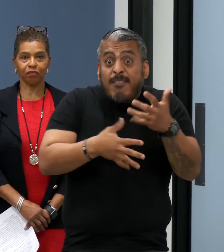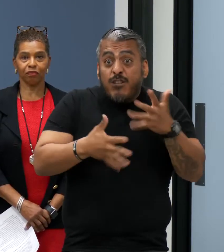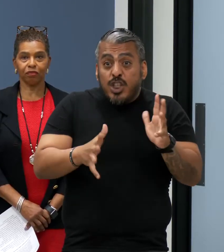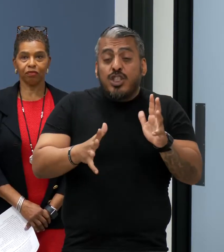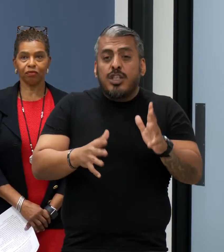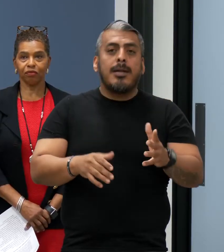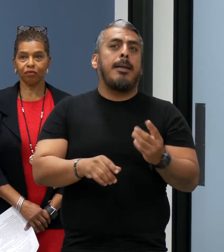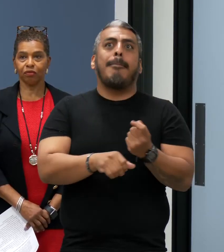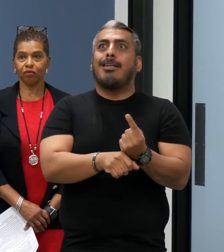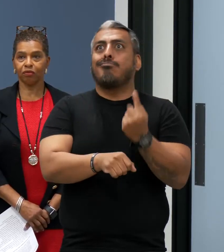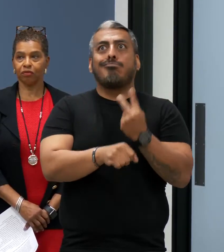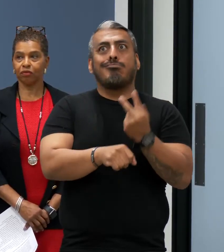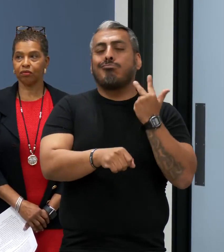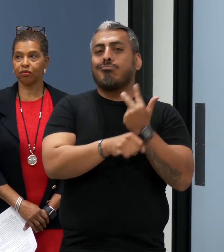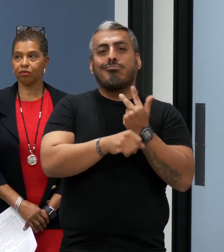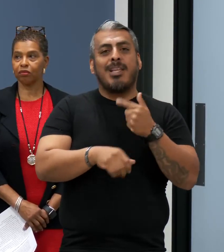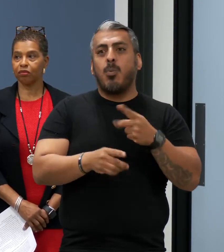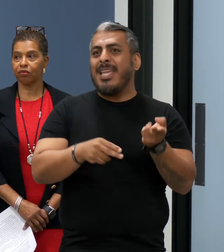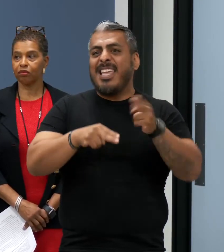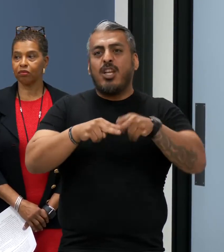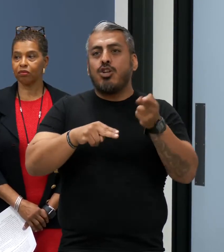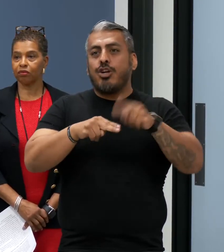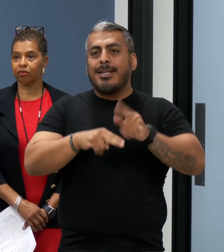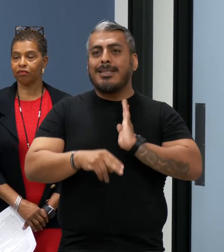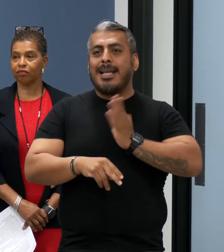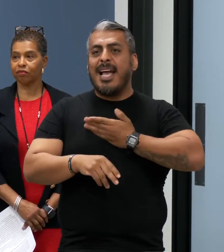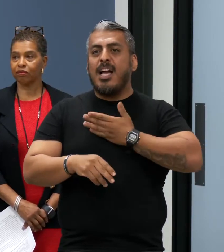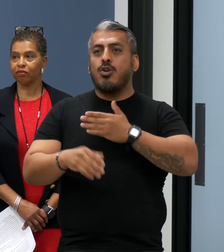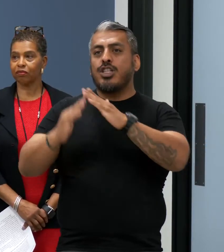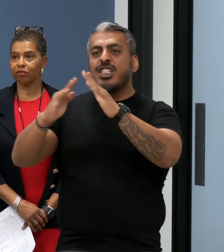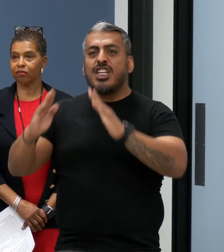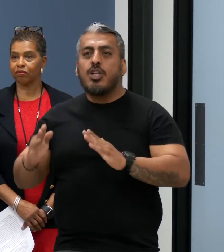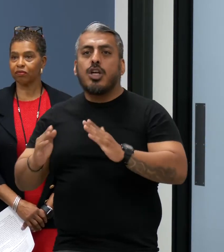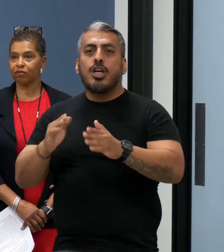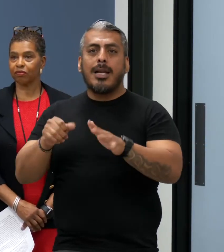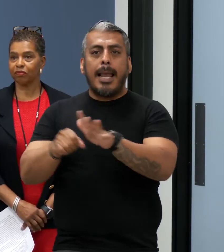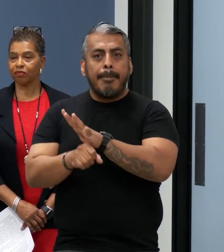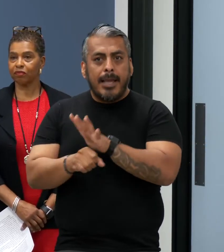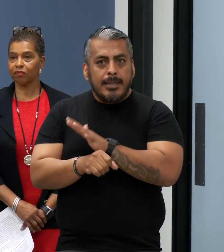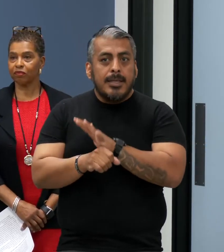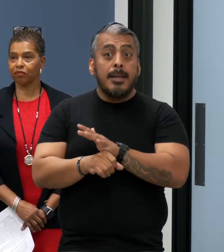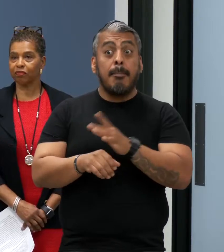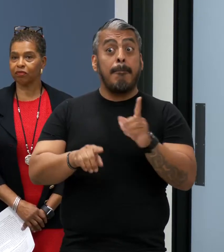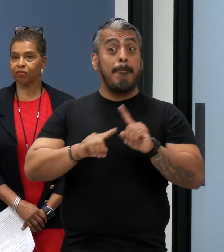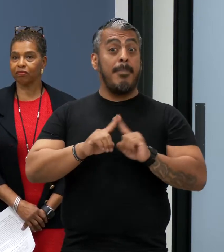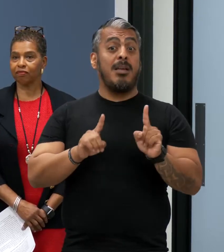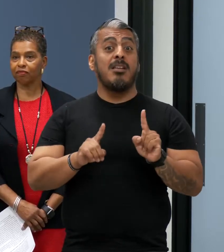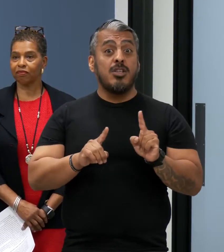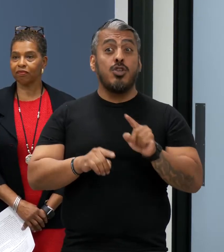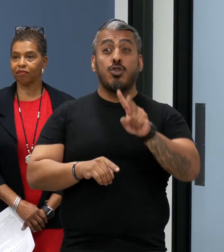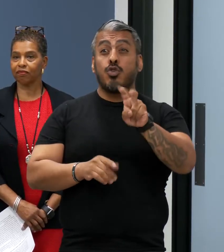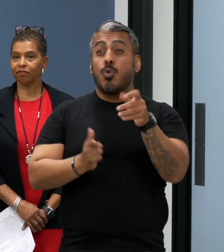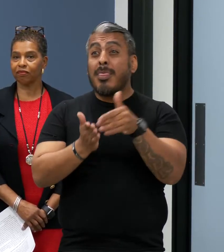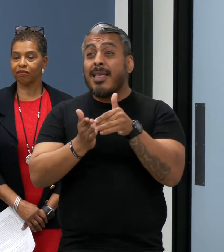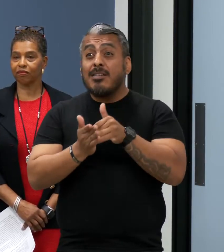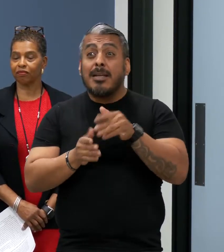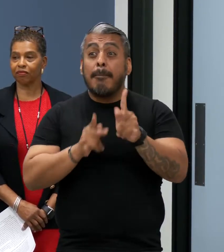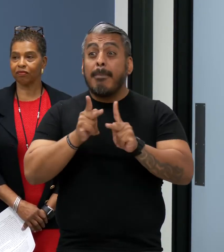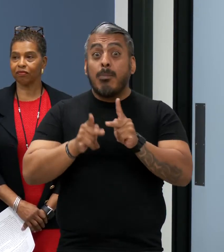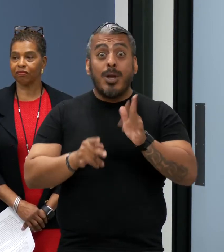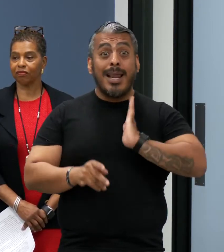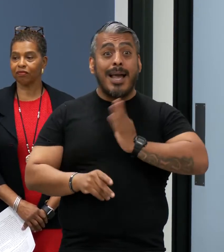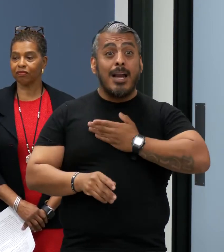past 3 years, we've dramatically increased our shelter capacity, but even so, more than 2,000 people in our